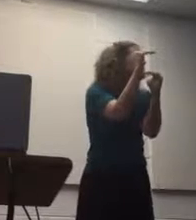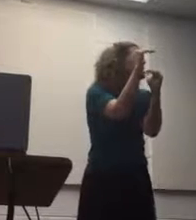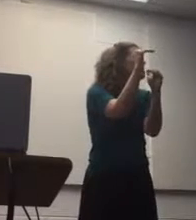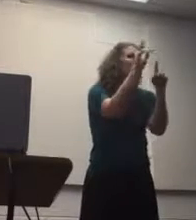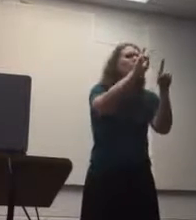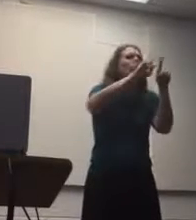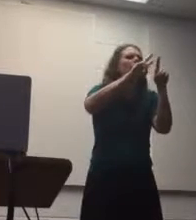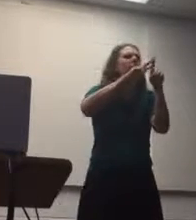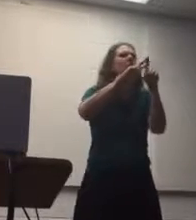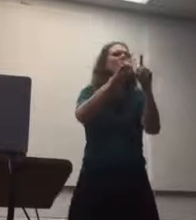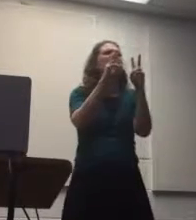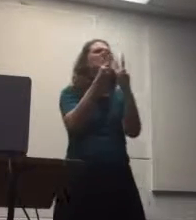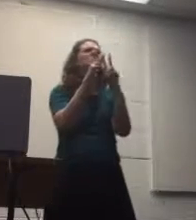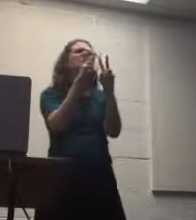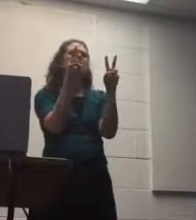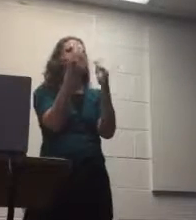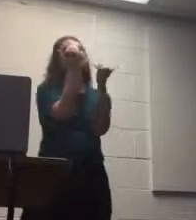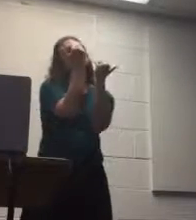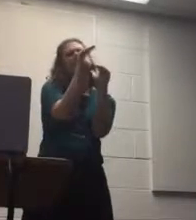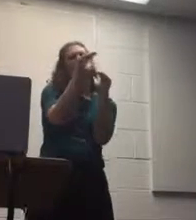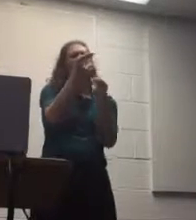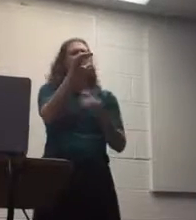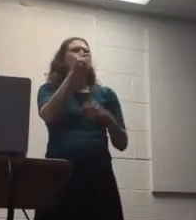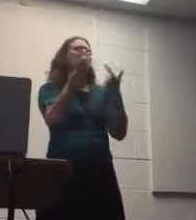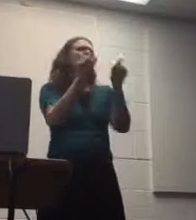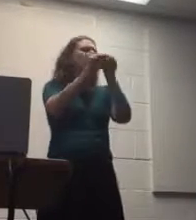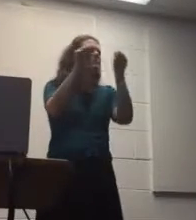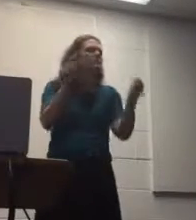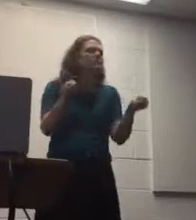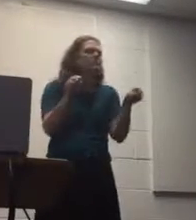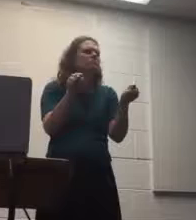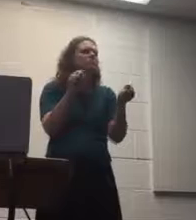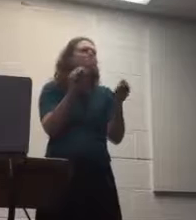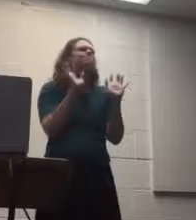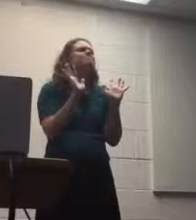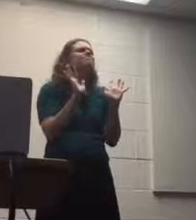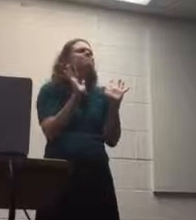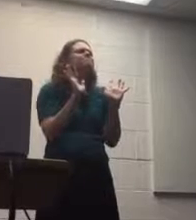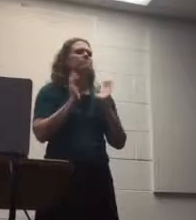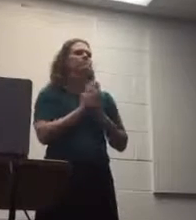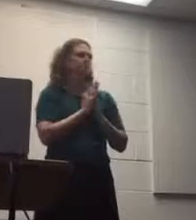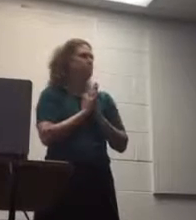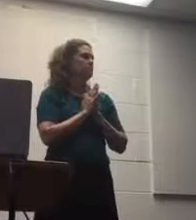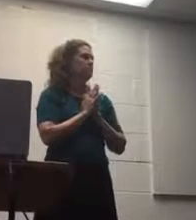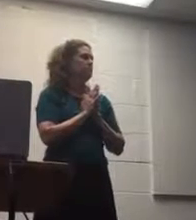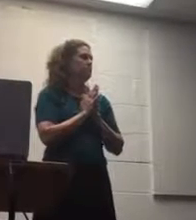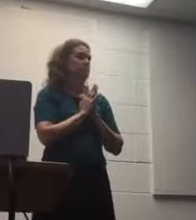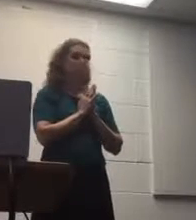languages would have limited vocabulary, a limited grammatical system?